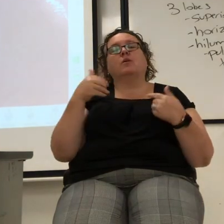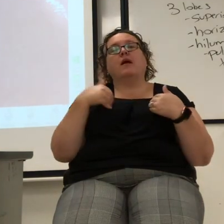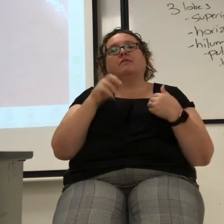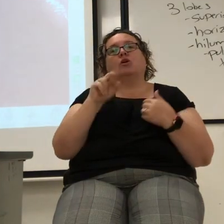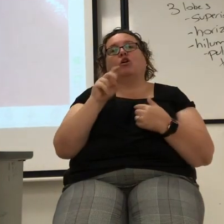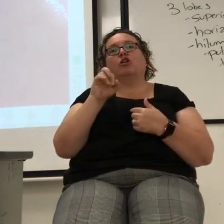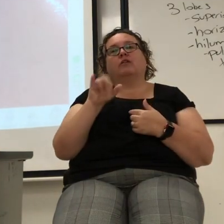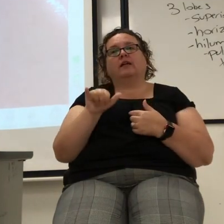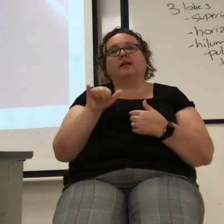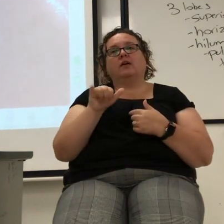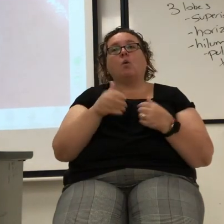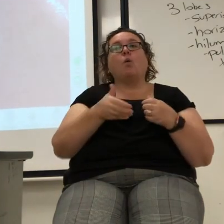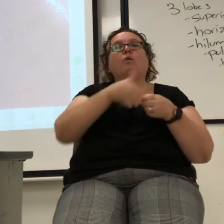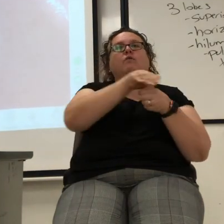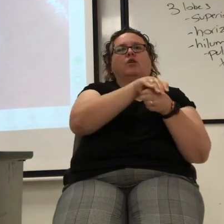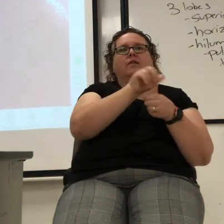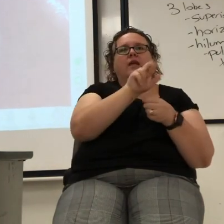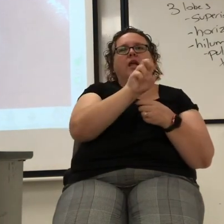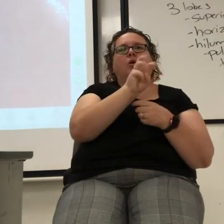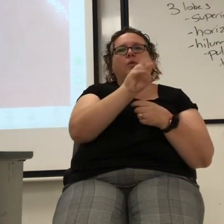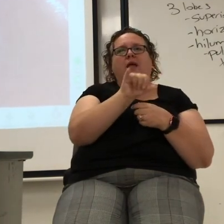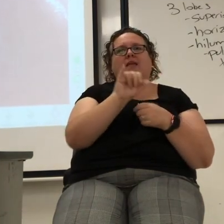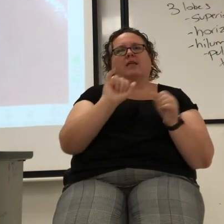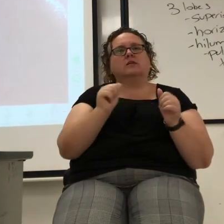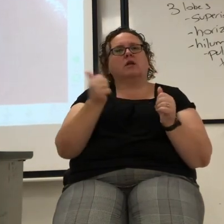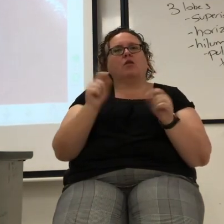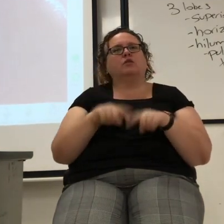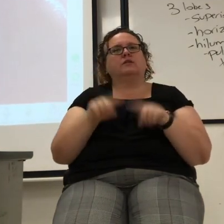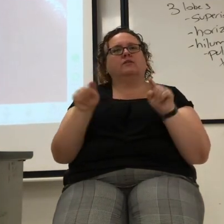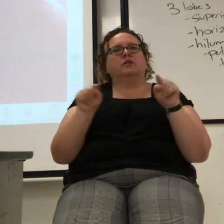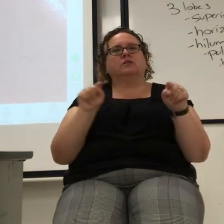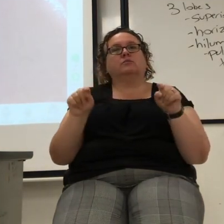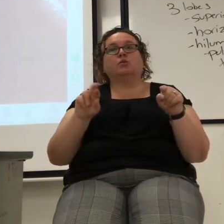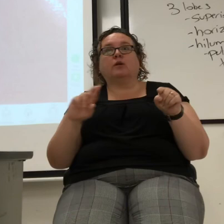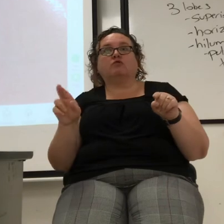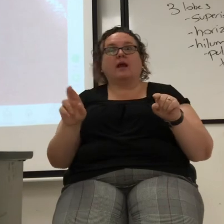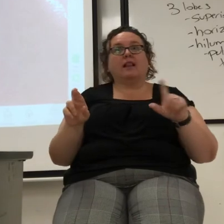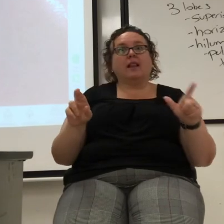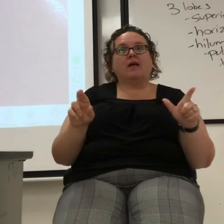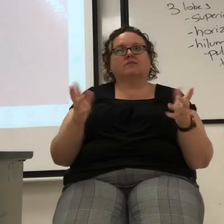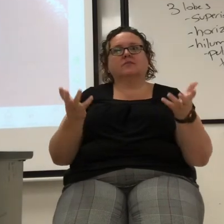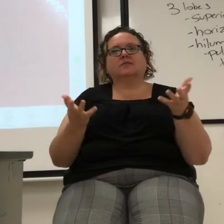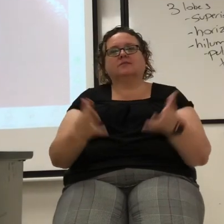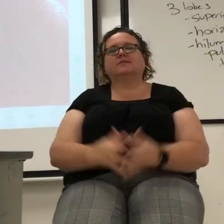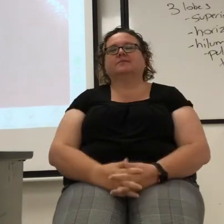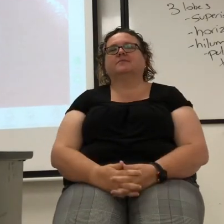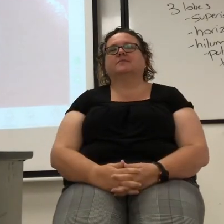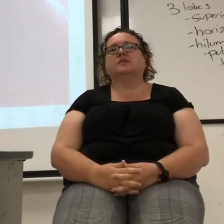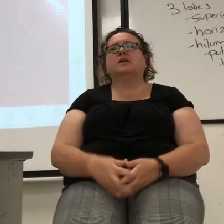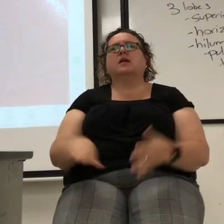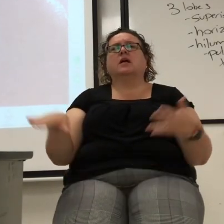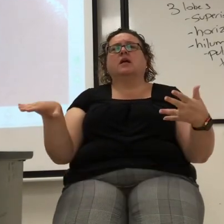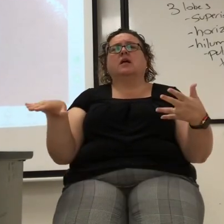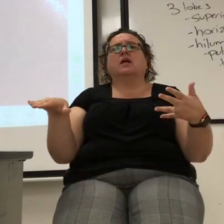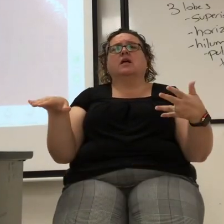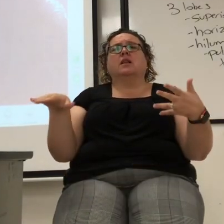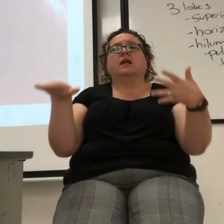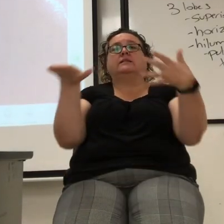artery over the airway. Okay, that's another difference between right and left. Let's take a break.